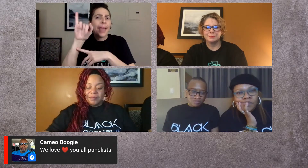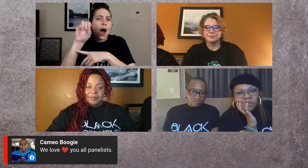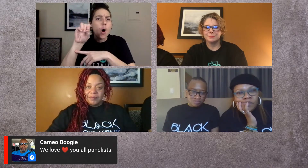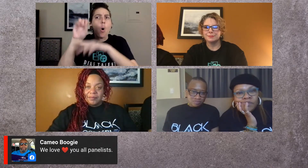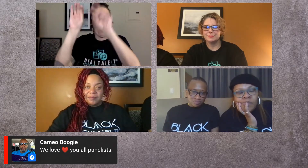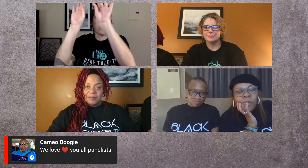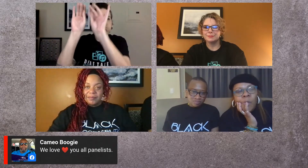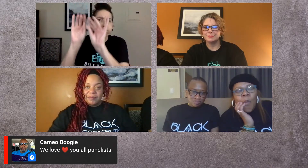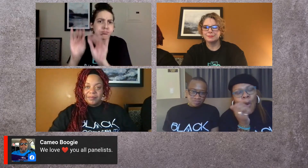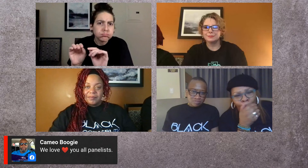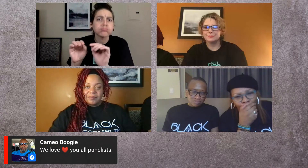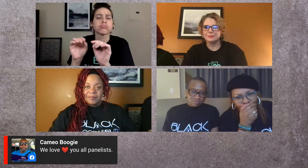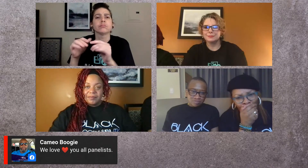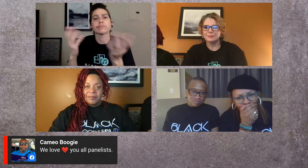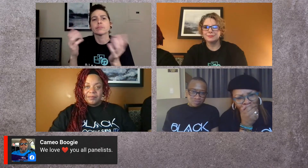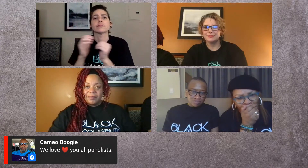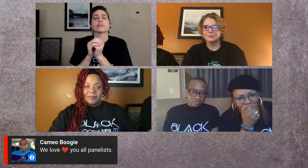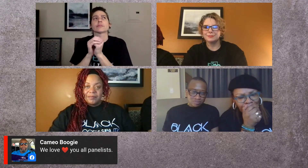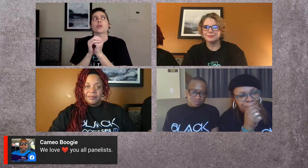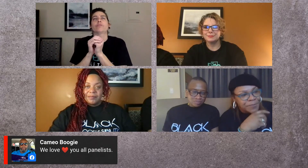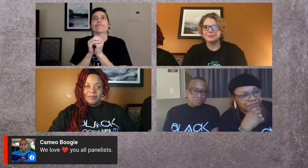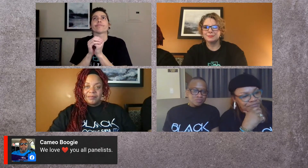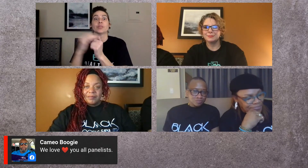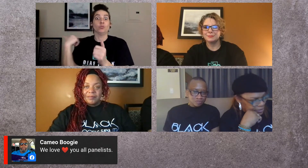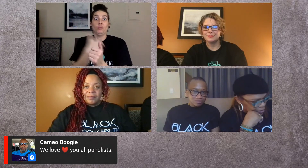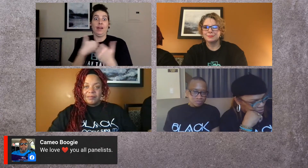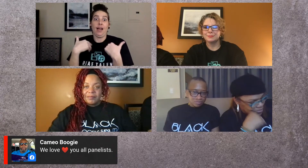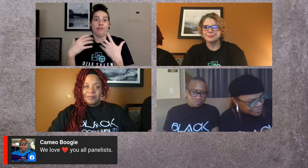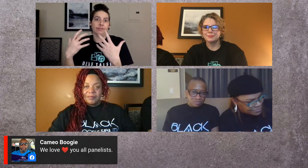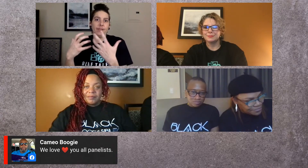website. We have kind of short bios.